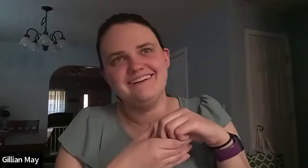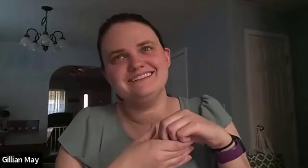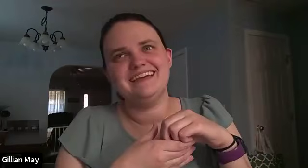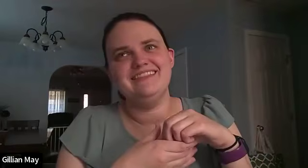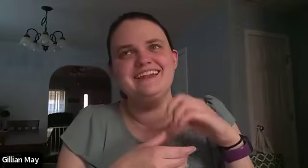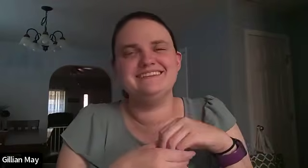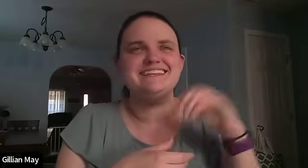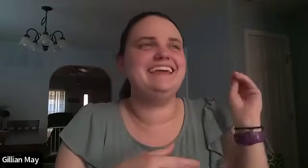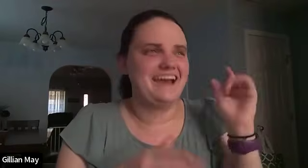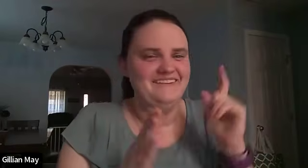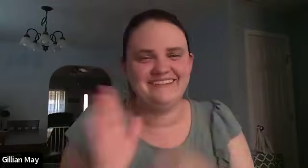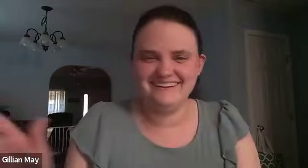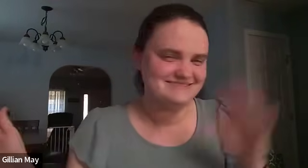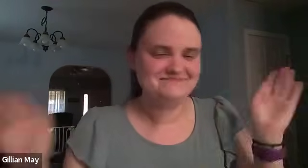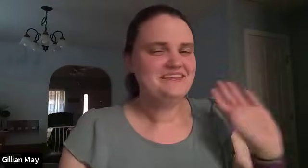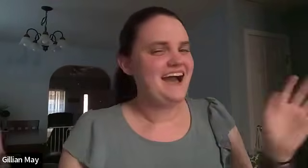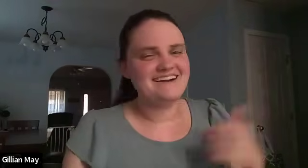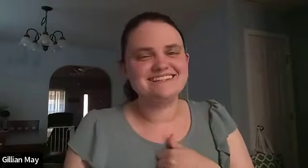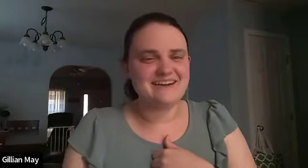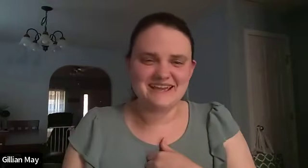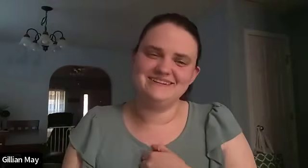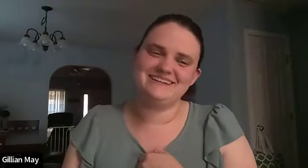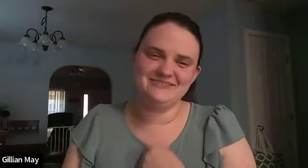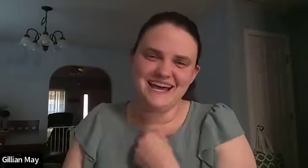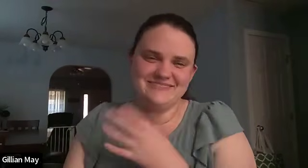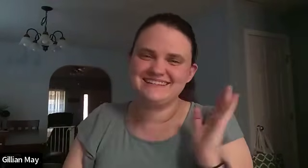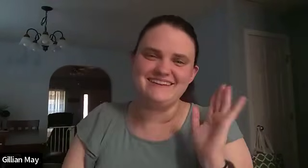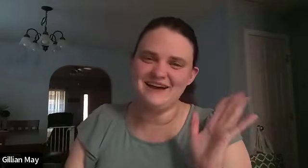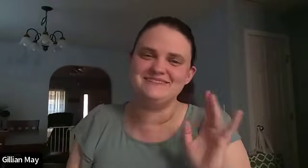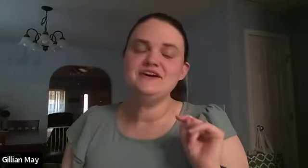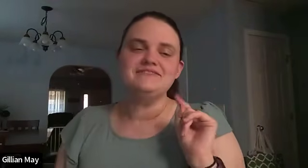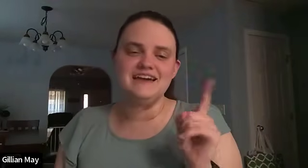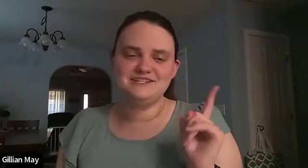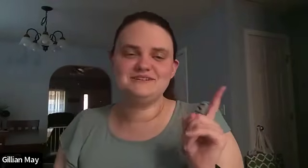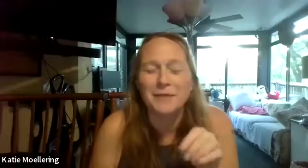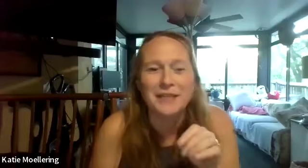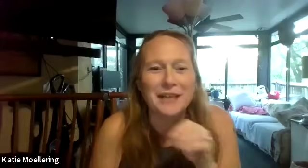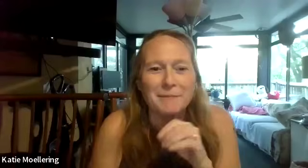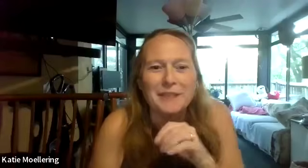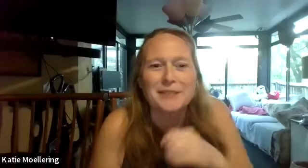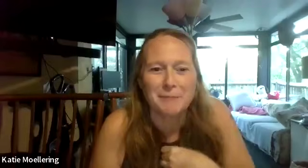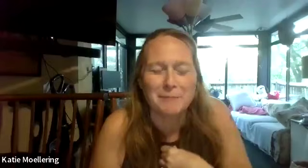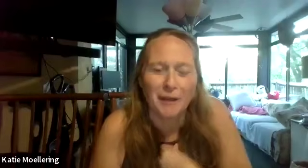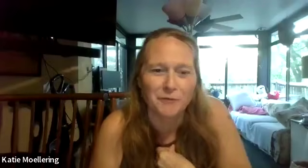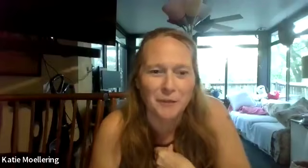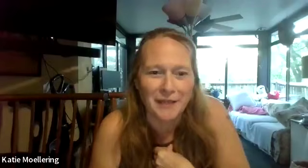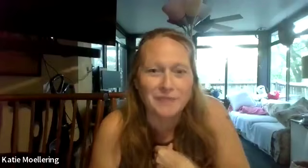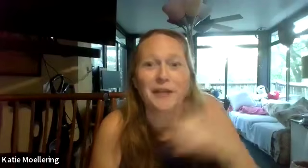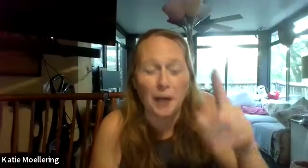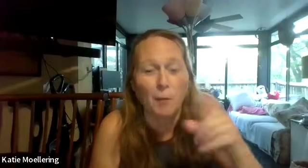in-laws, and then I was like, outlaw. I was laughing at myself. That was, Okay, as you can tell, that was I'm really gonna funny. submit my own request for